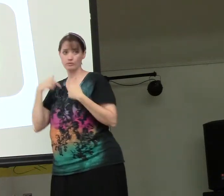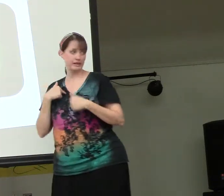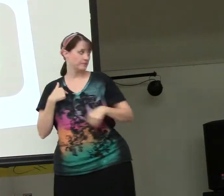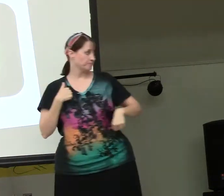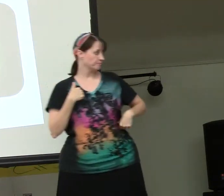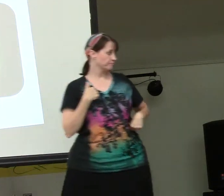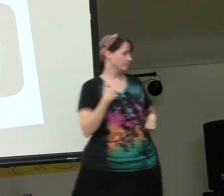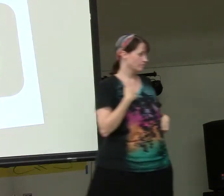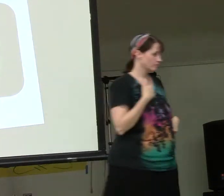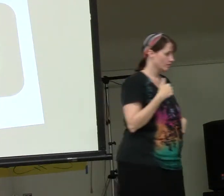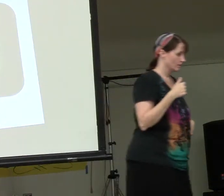me.